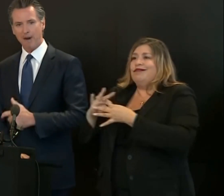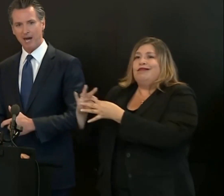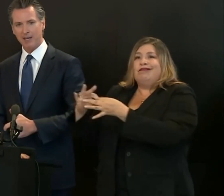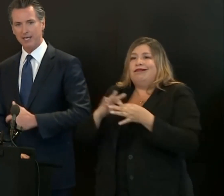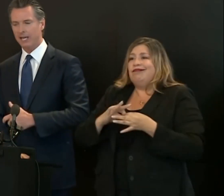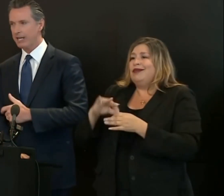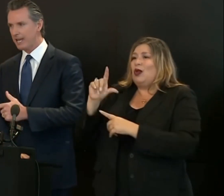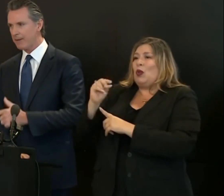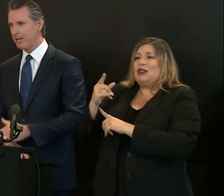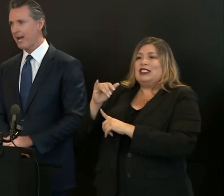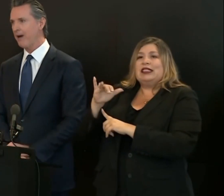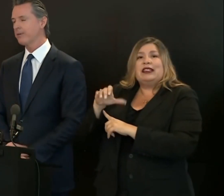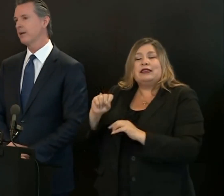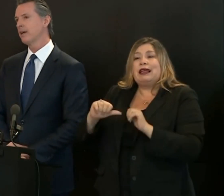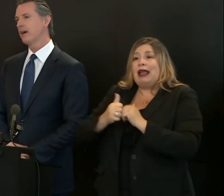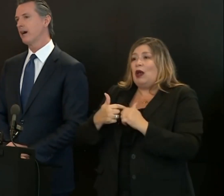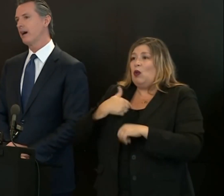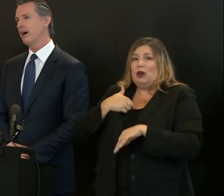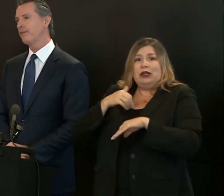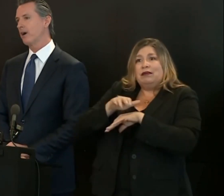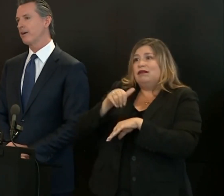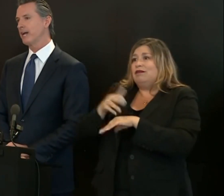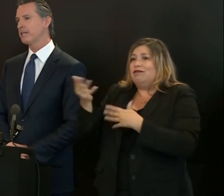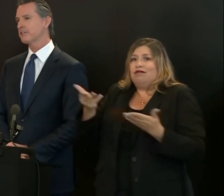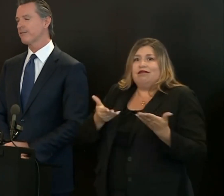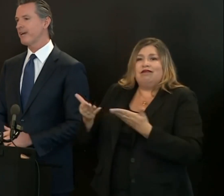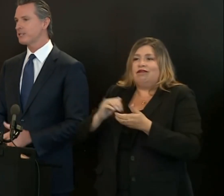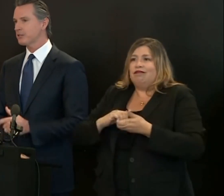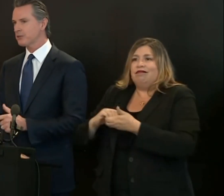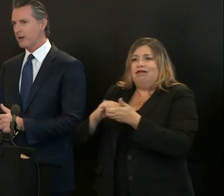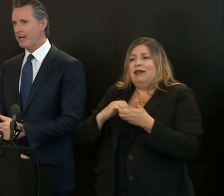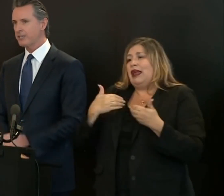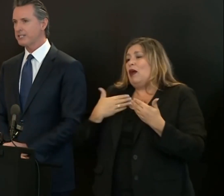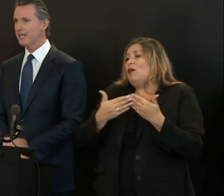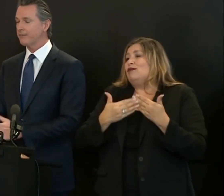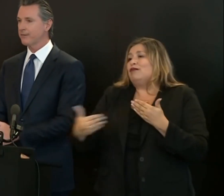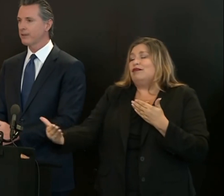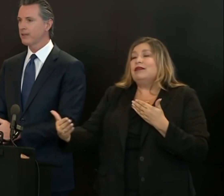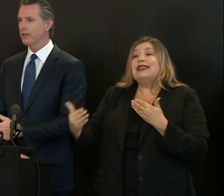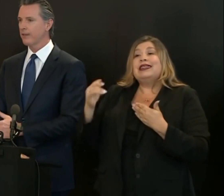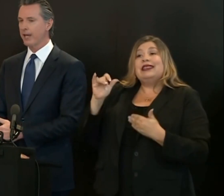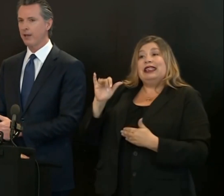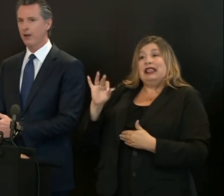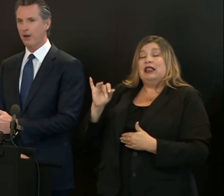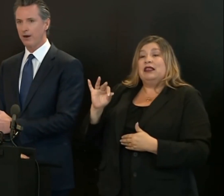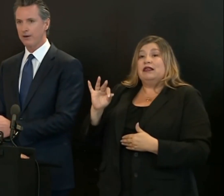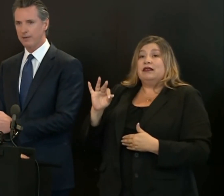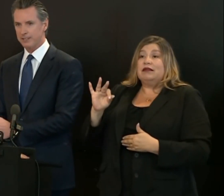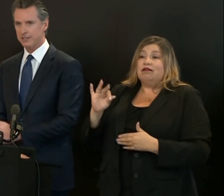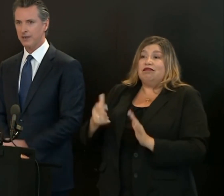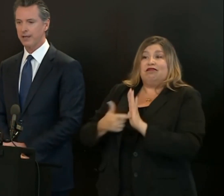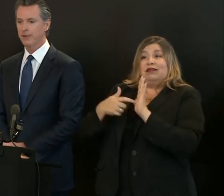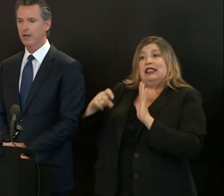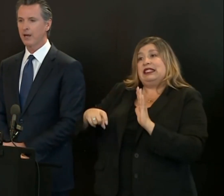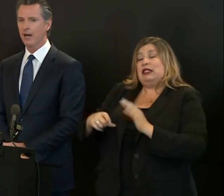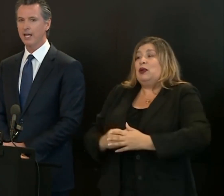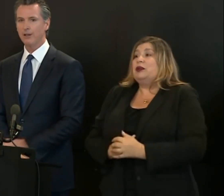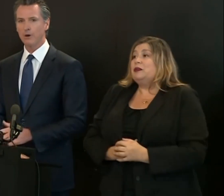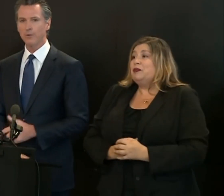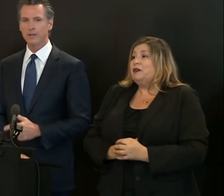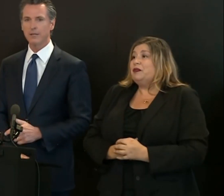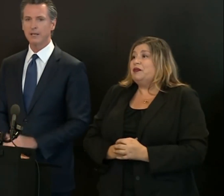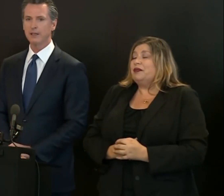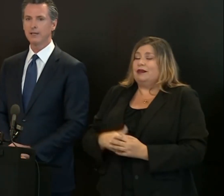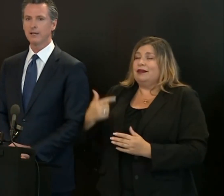relates to the modeling and gaming out of our next phase strategies if they are necessary.